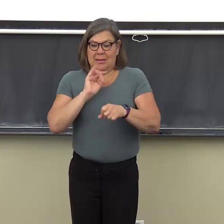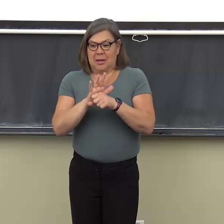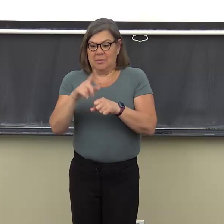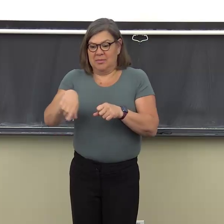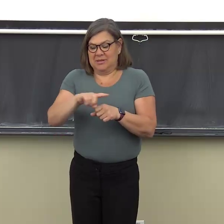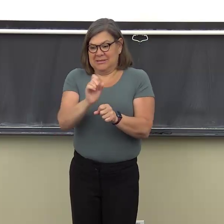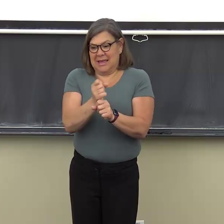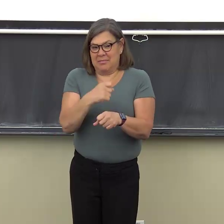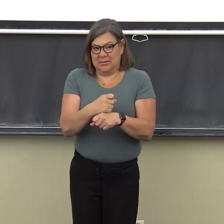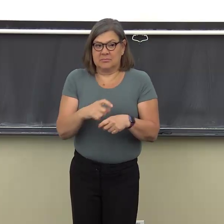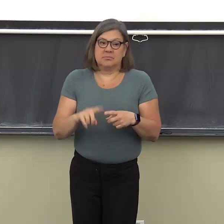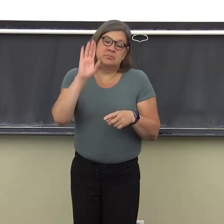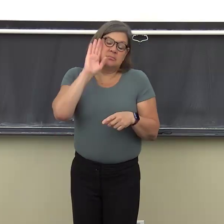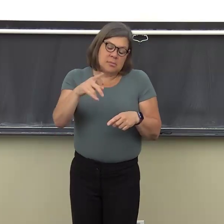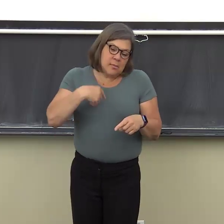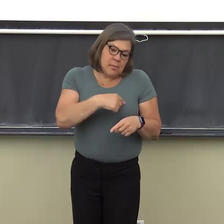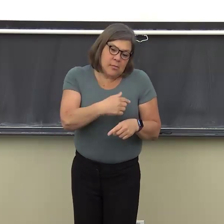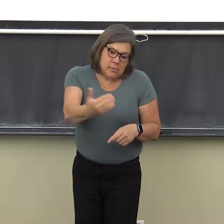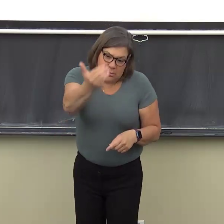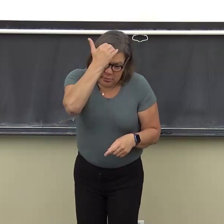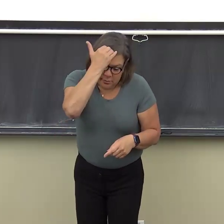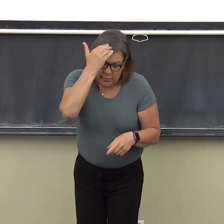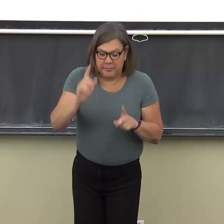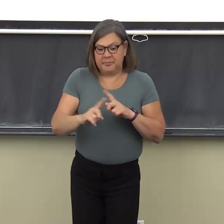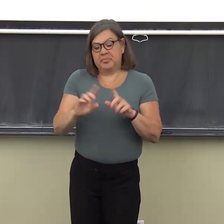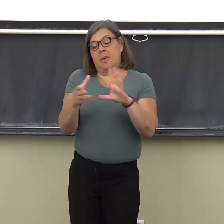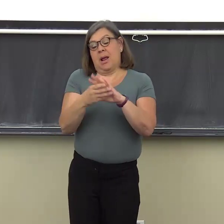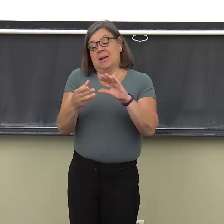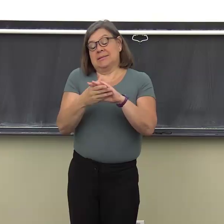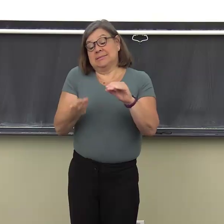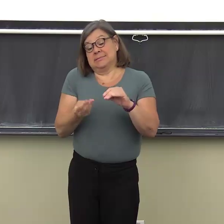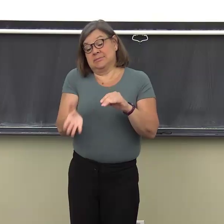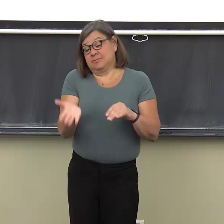to anybody else. I know we all know this, but I say this because